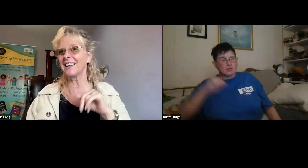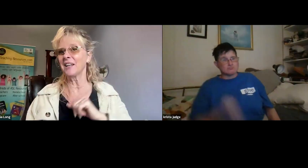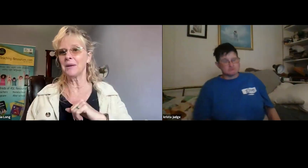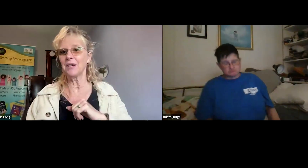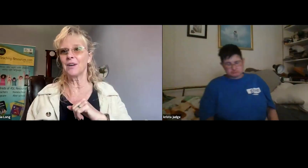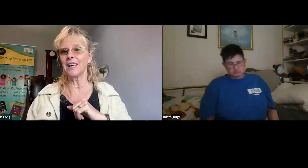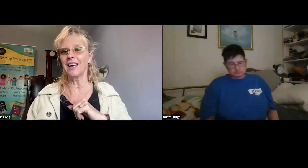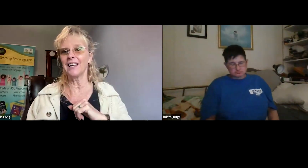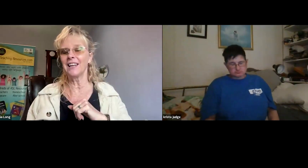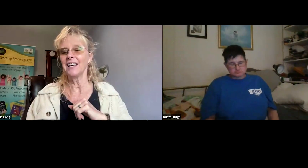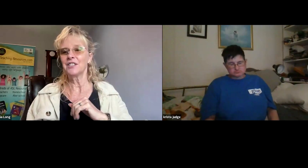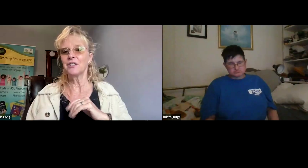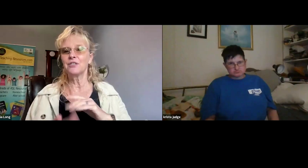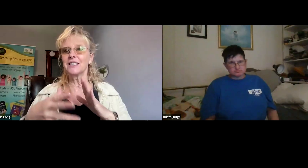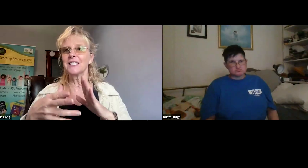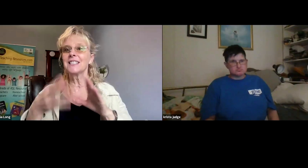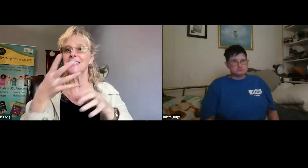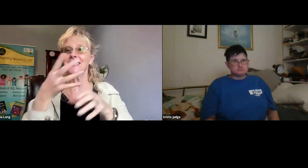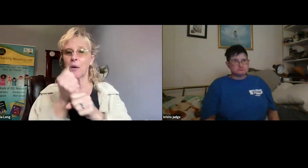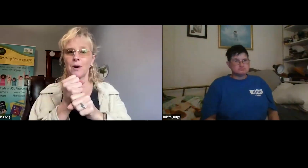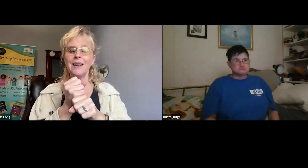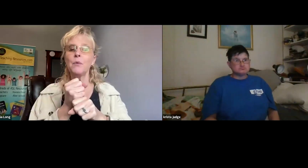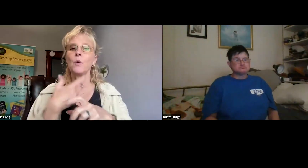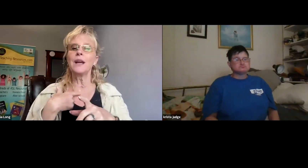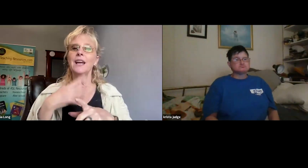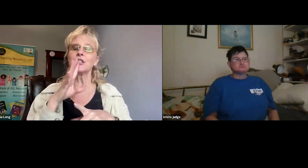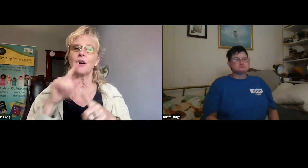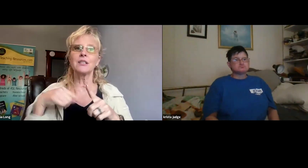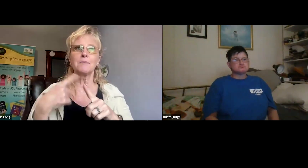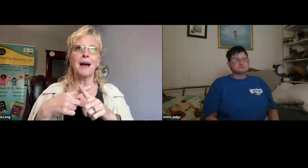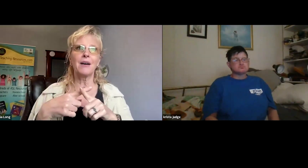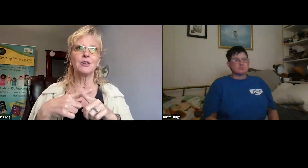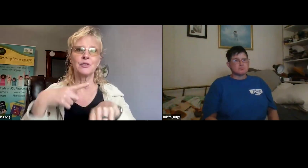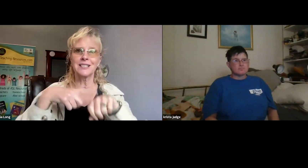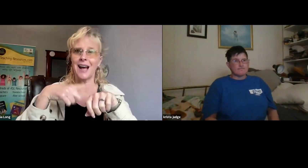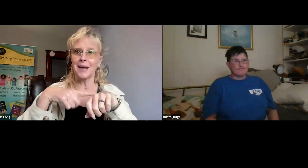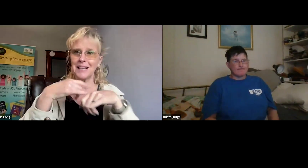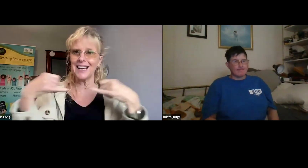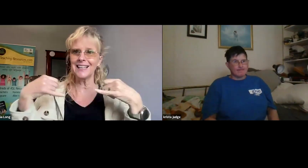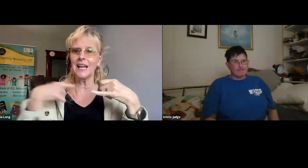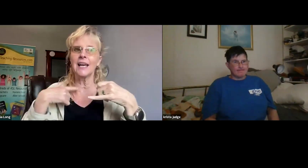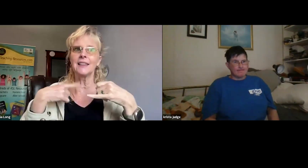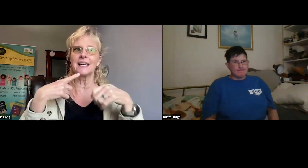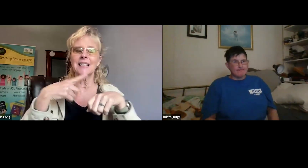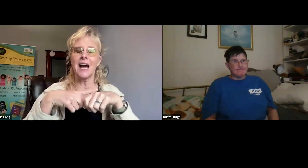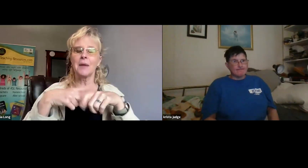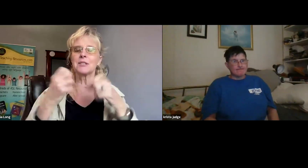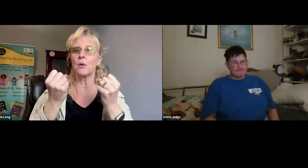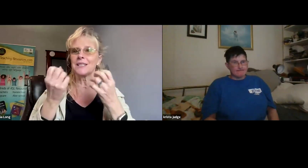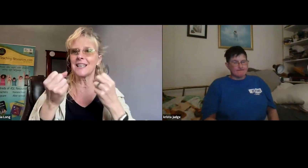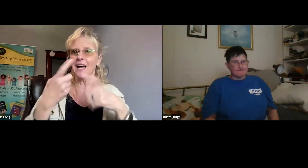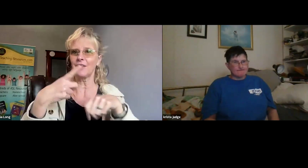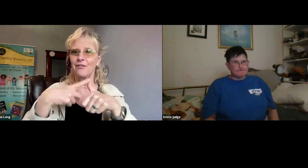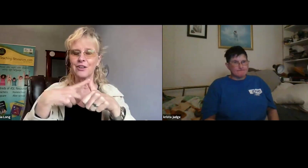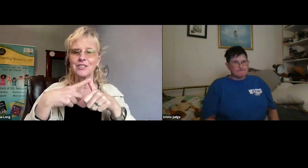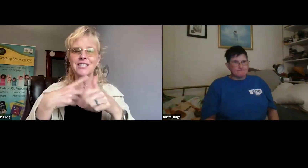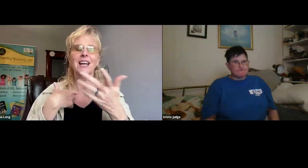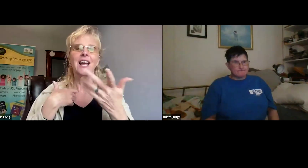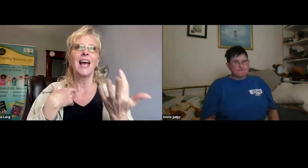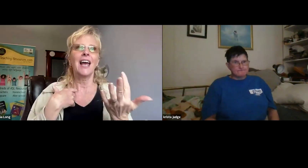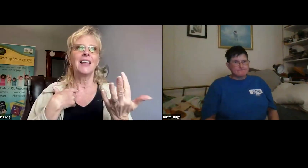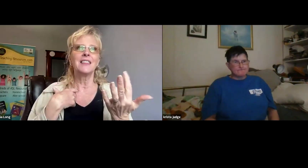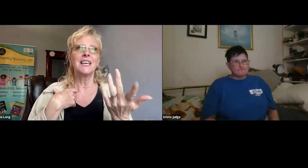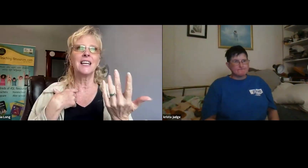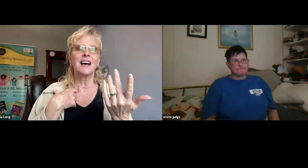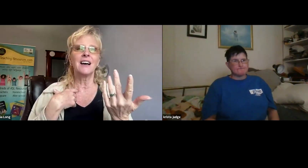today. And let me go ahead. So just in summary, we talked about your timeline and that time is always signed